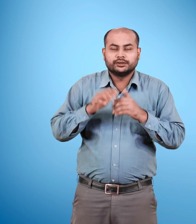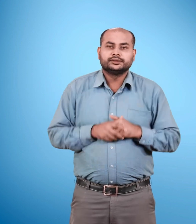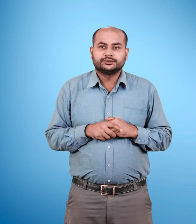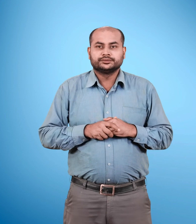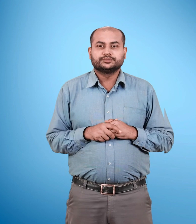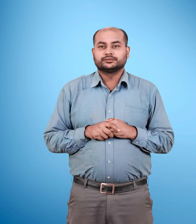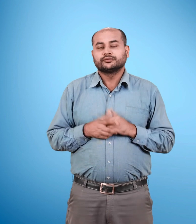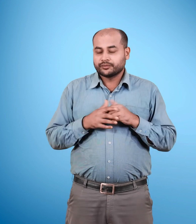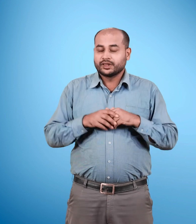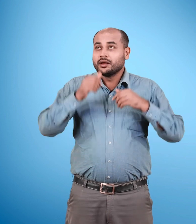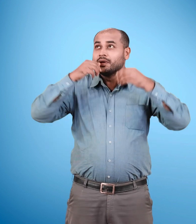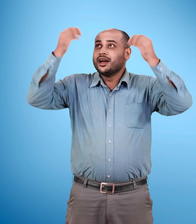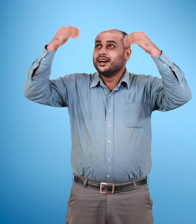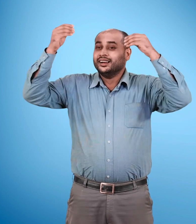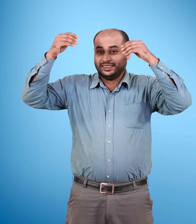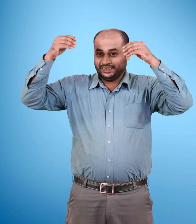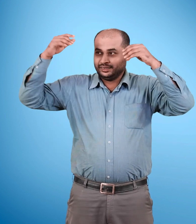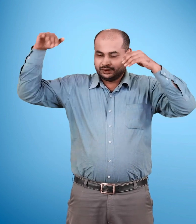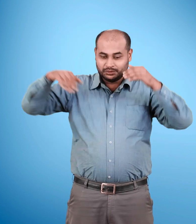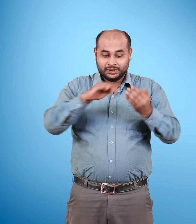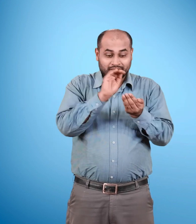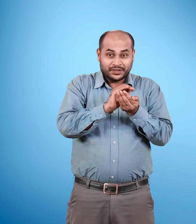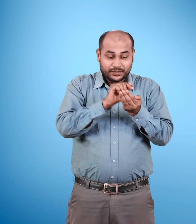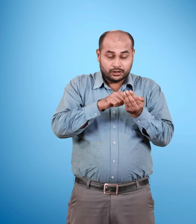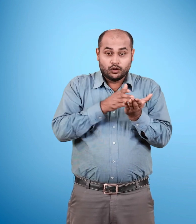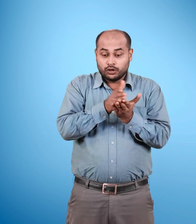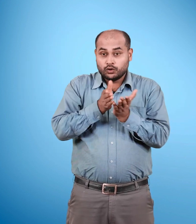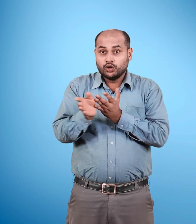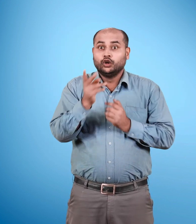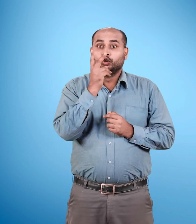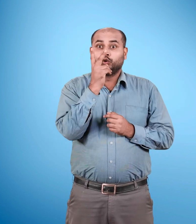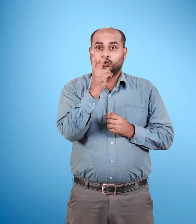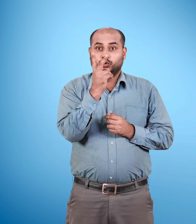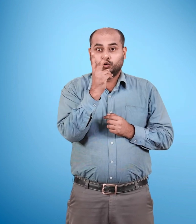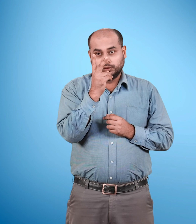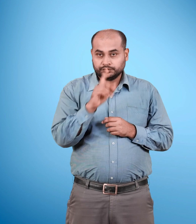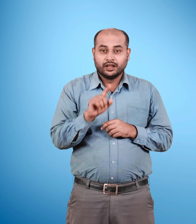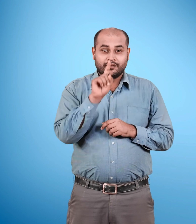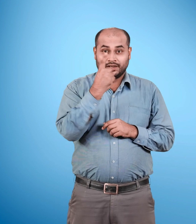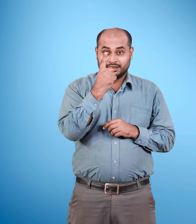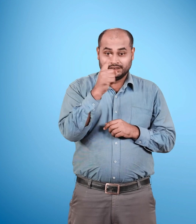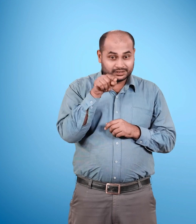ground. Here, two techniques of rainwater harvesting are discussed. 1.